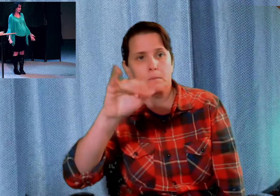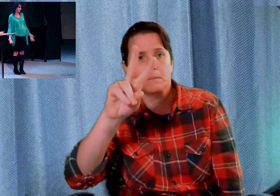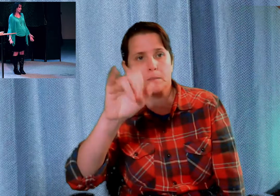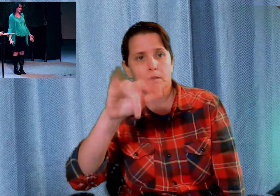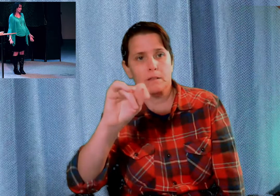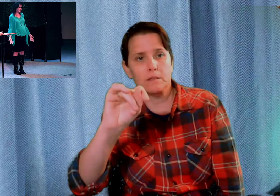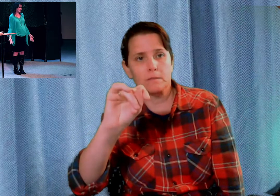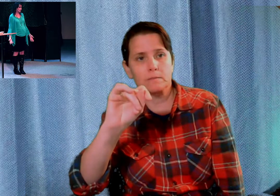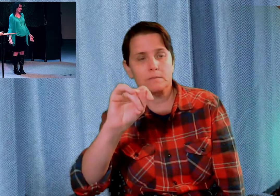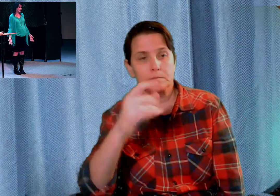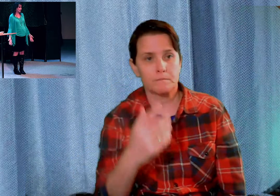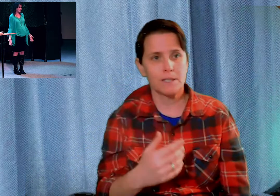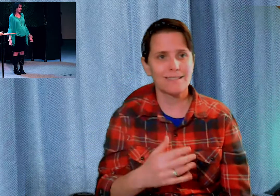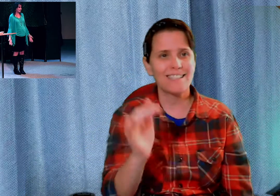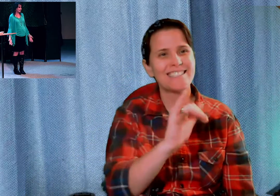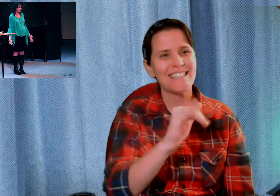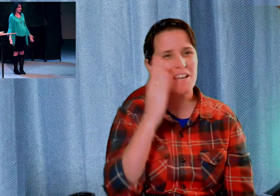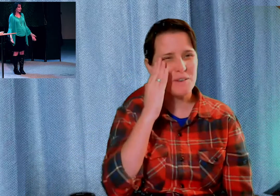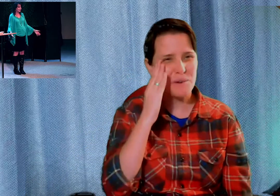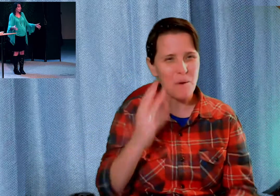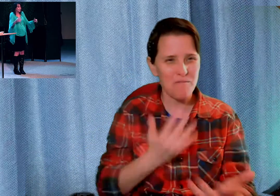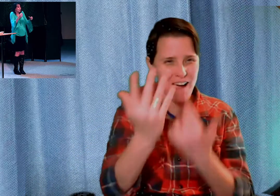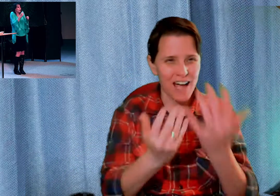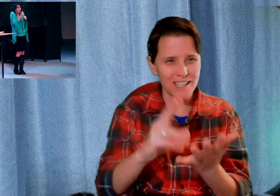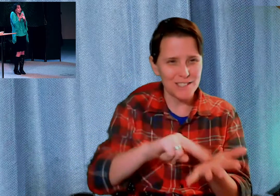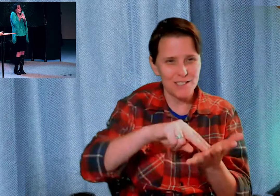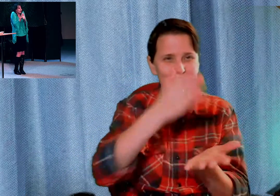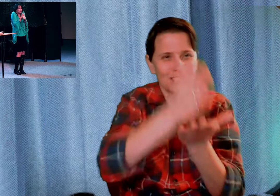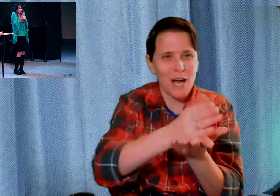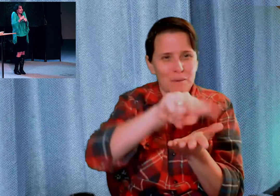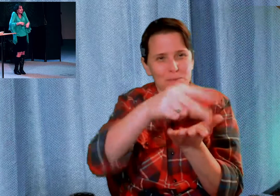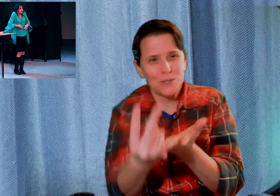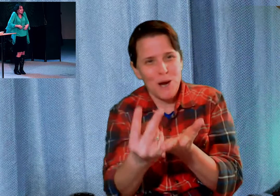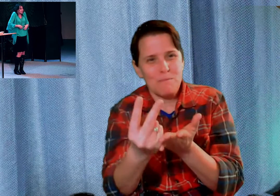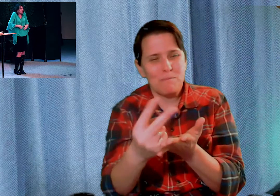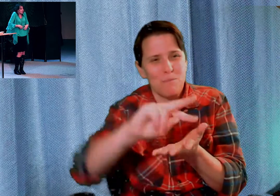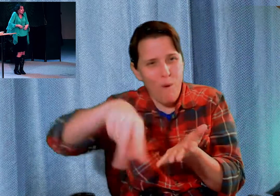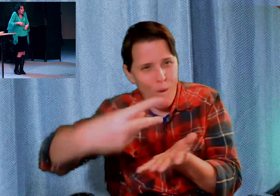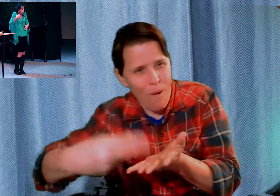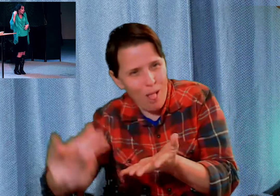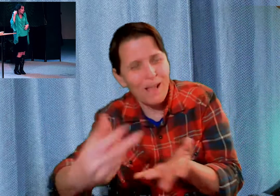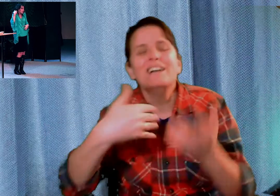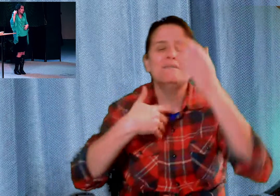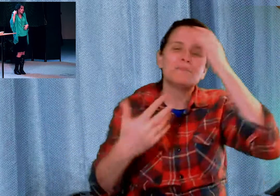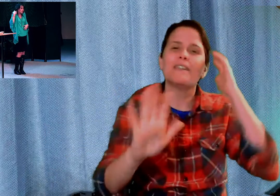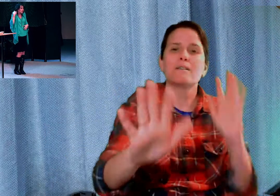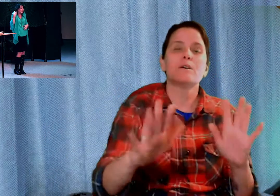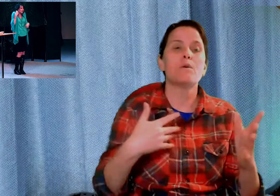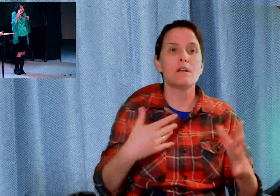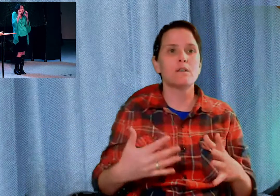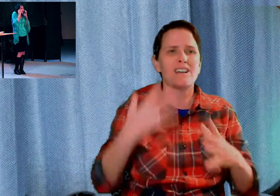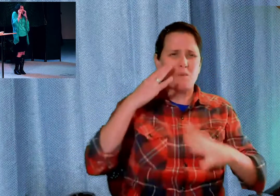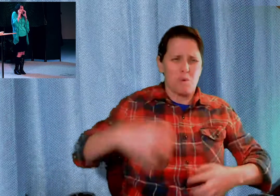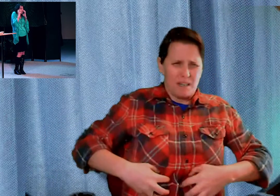Like stop, drop, and roll. You know, you're the fireman, right? So, oh, my stomach's cramping up. Oh, my shoulder hurts.